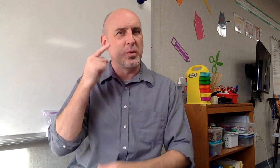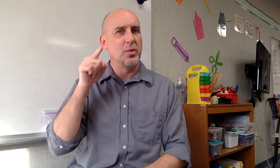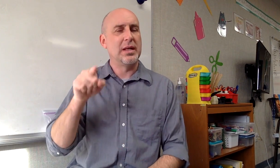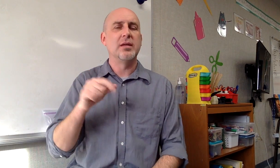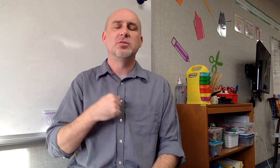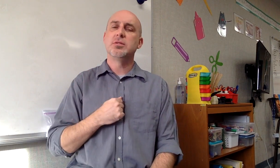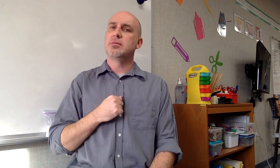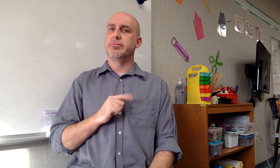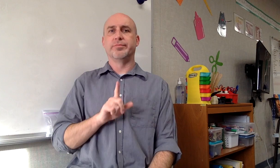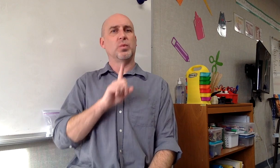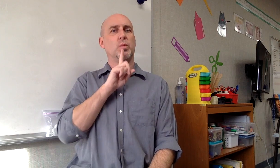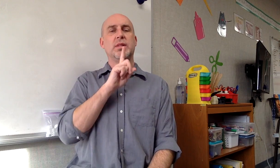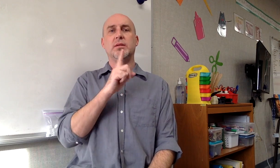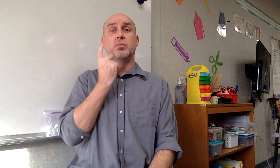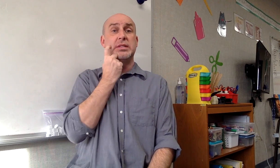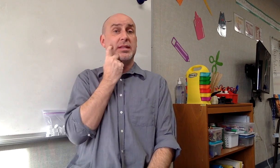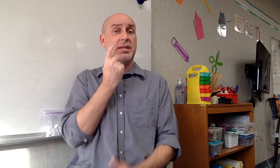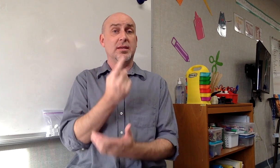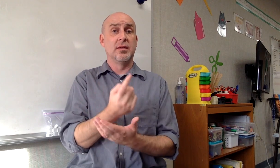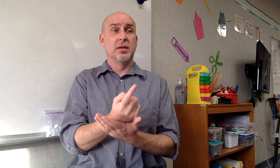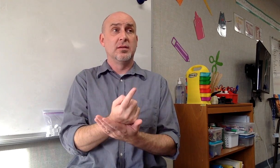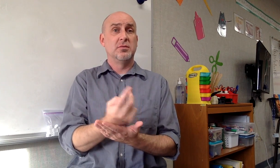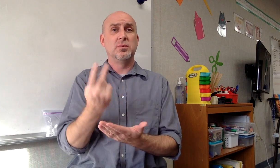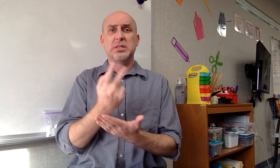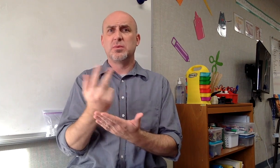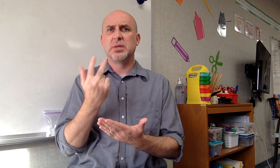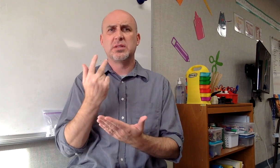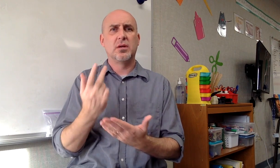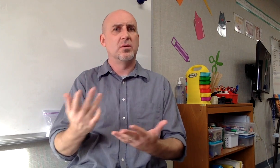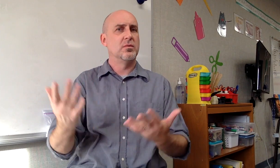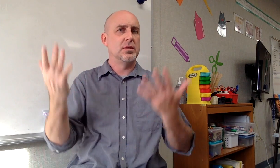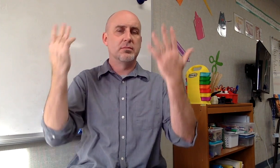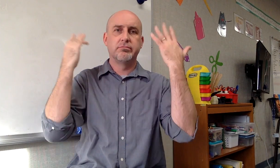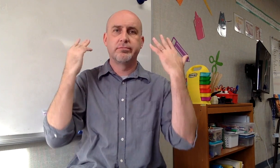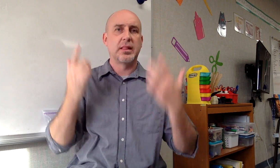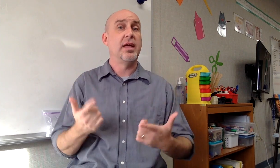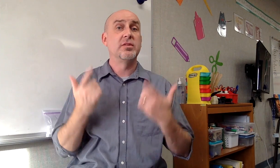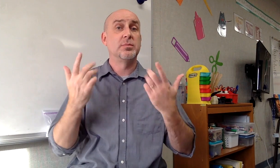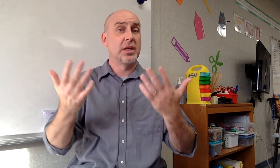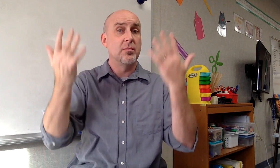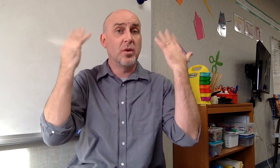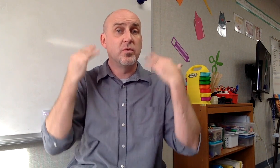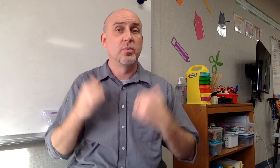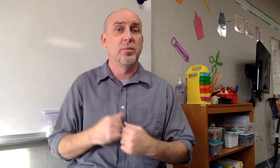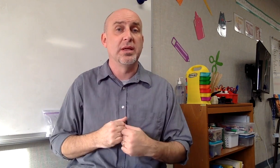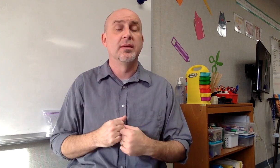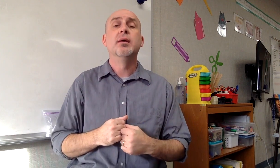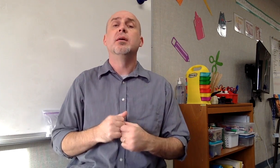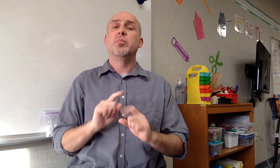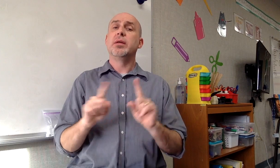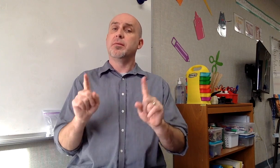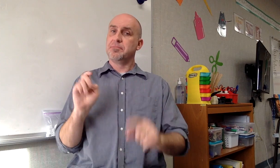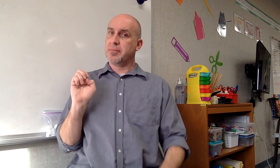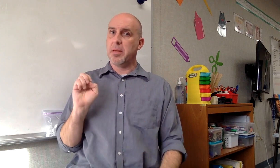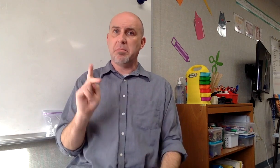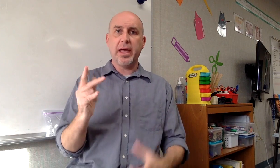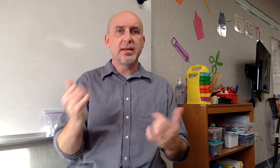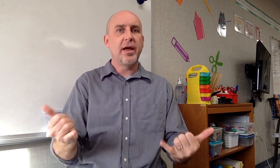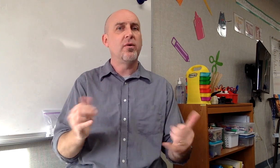And I just really recently, 2 weeks, 3 weeks ago, life has become overwhelming. But I'm back now, I'm